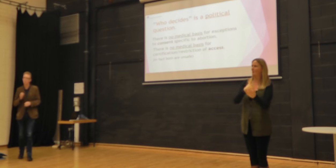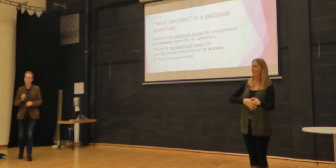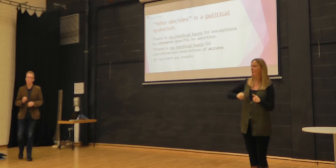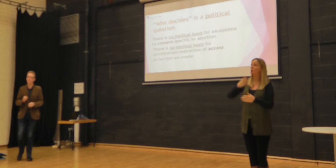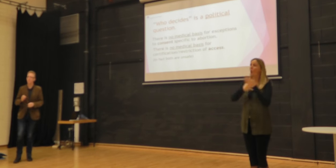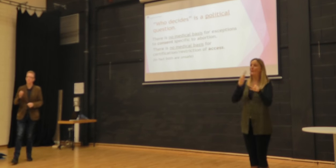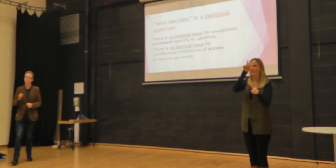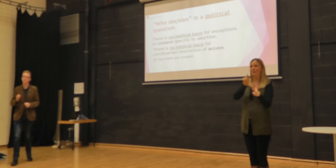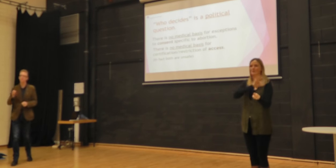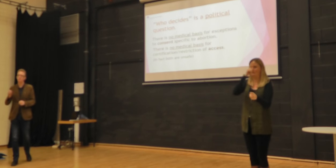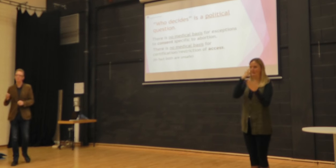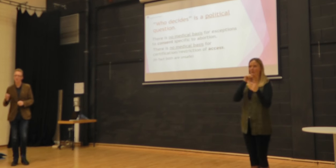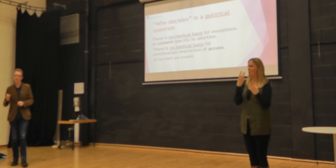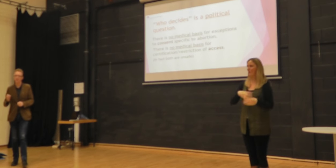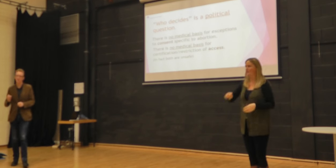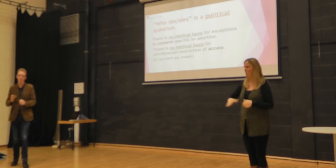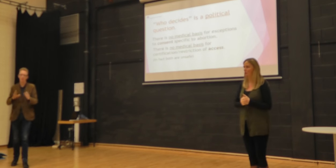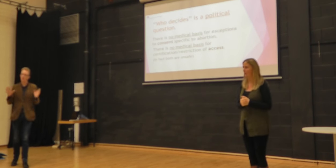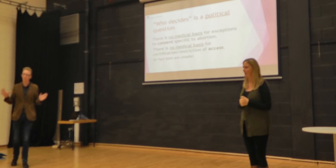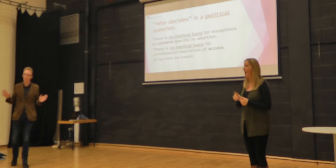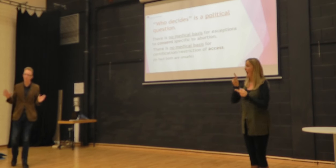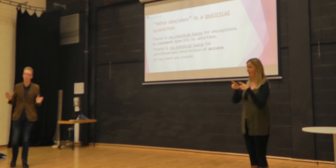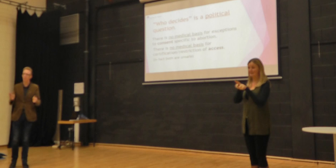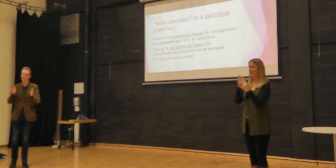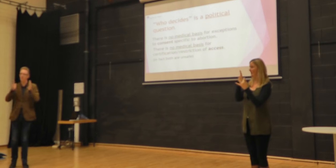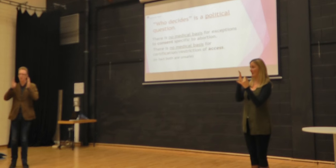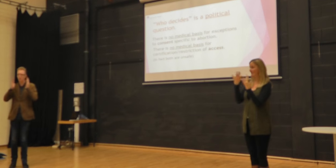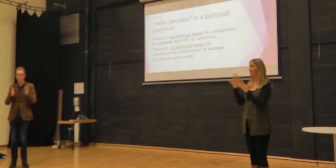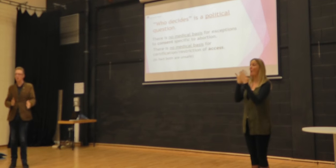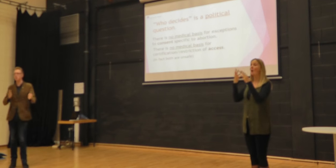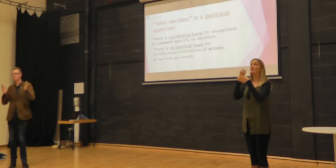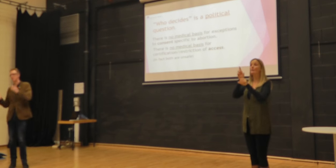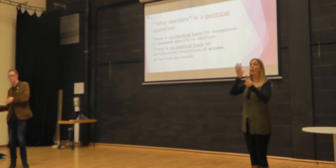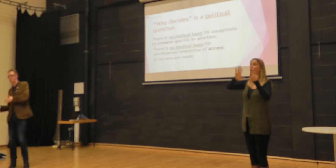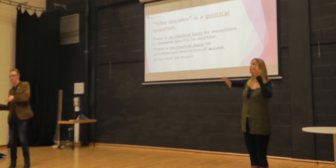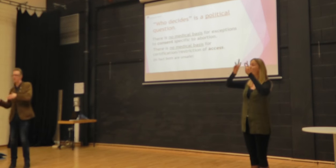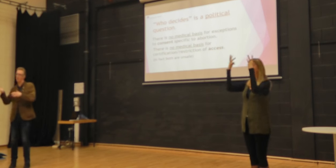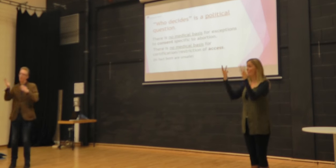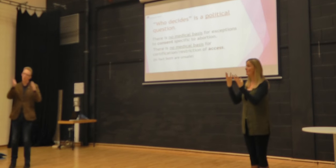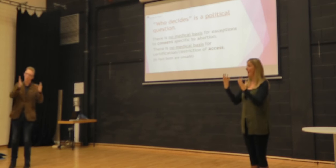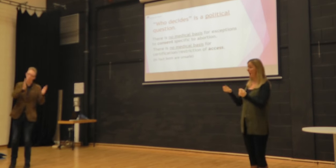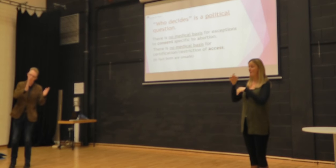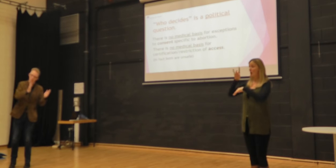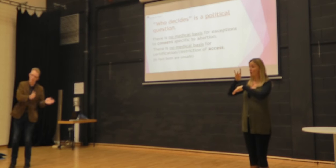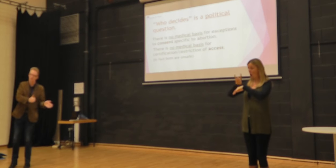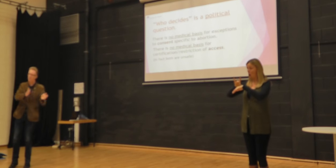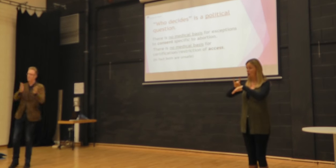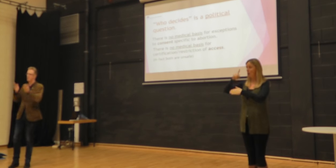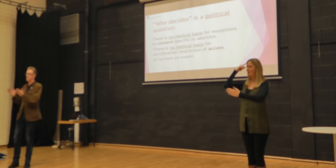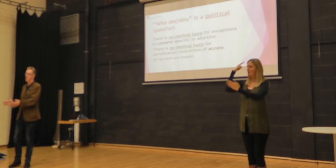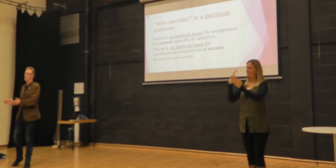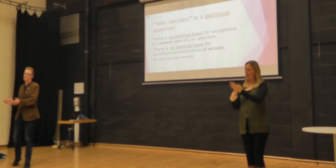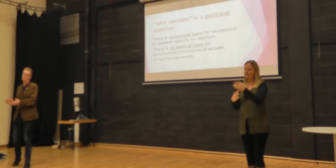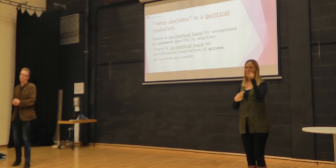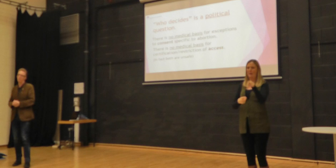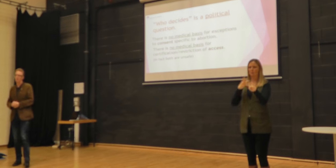no medical basis for restrictions based on access. In a lot of countries in the world, you have doctors certifying whether a woman deserves or